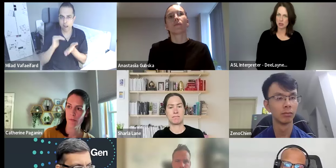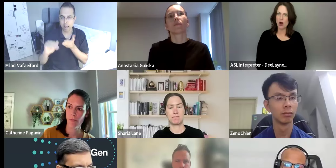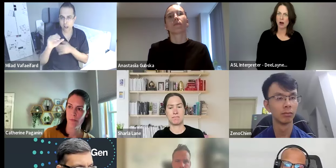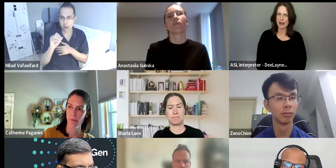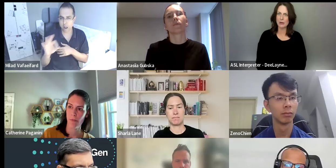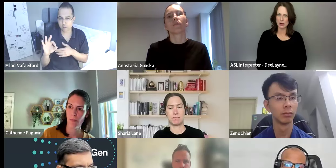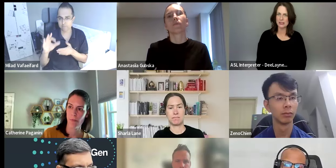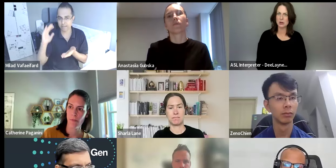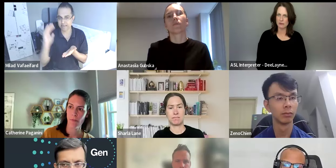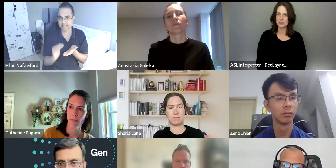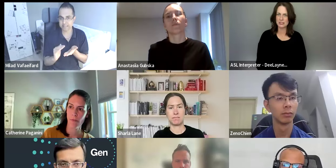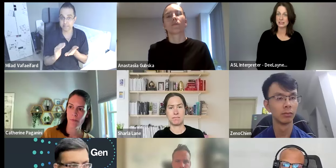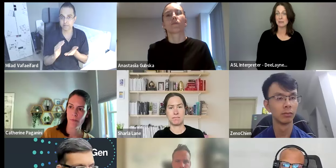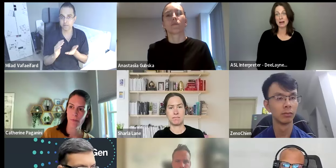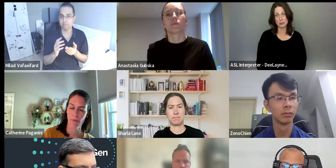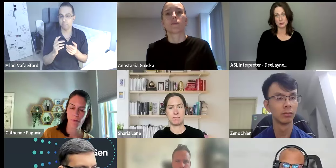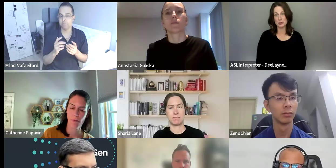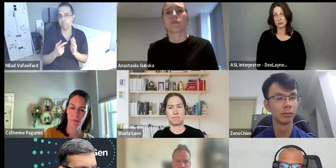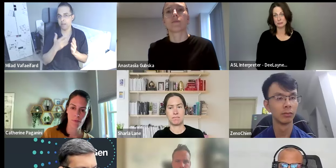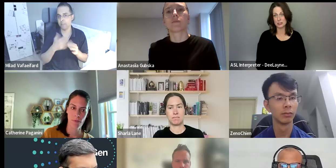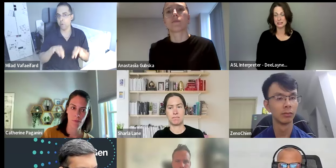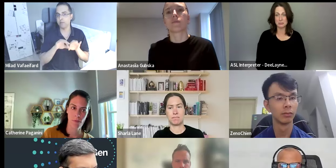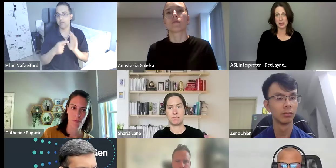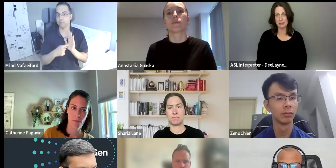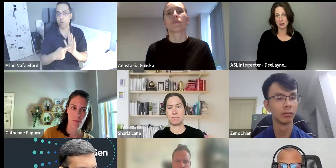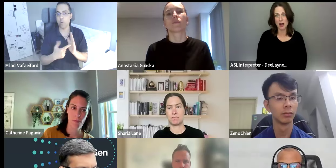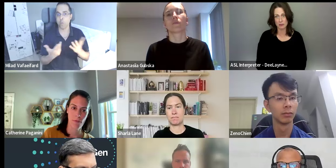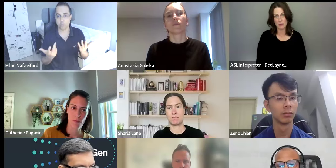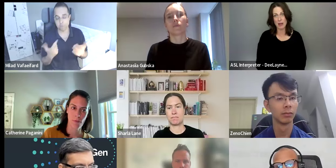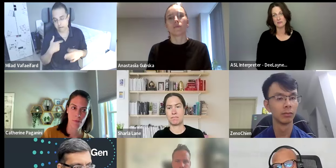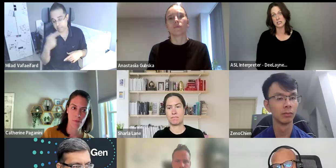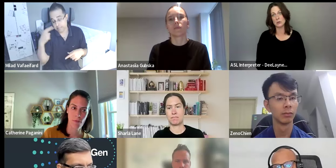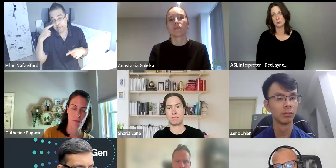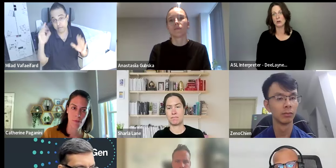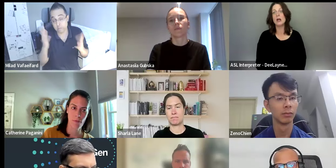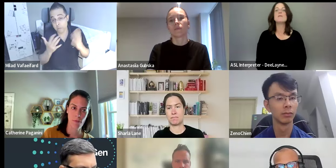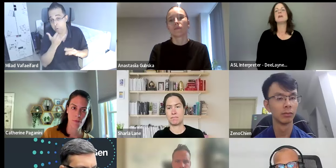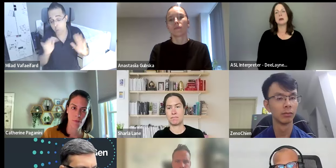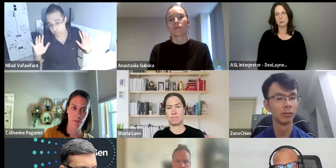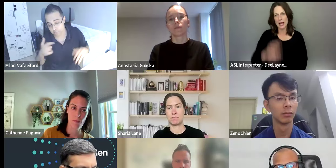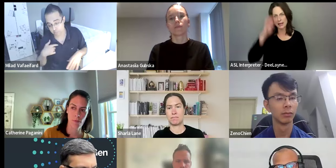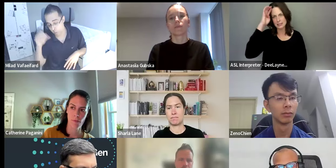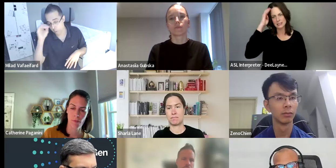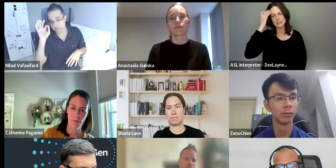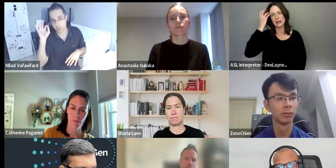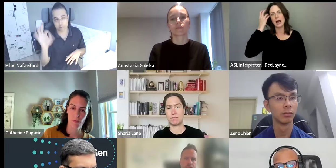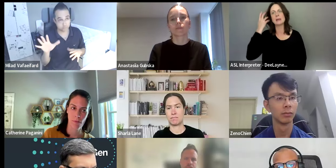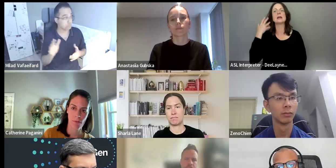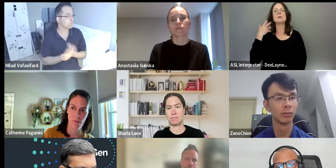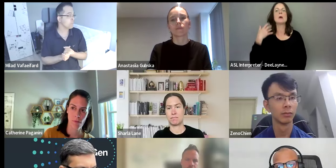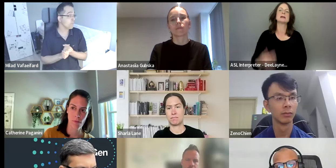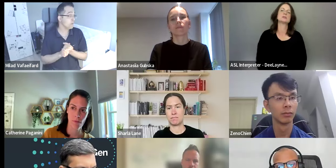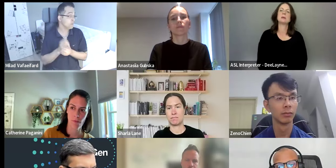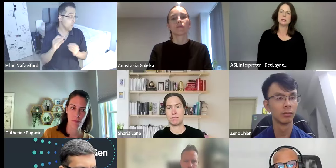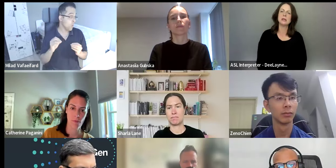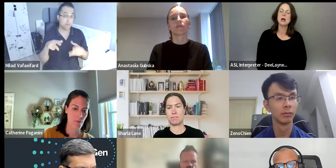to have a talk at one of these conferences. It might reduce your chances of being laid off. They might see you as a more valuable asset. And I mean, I